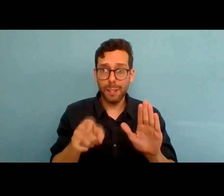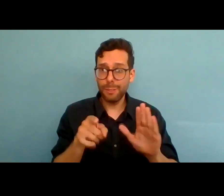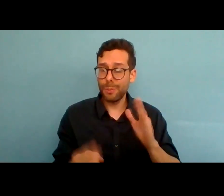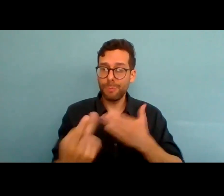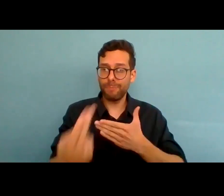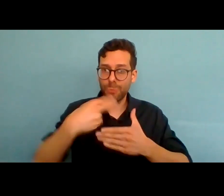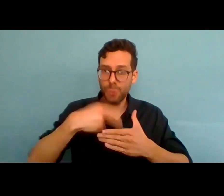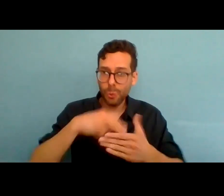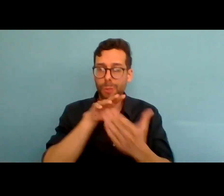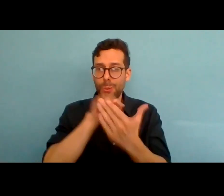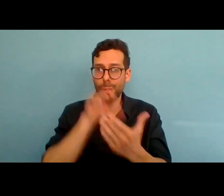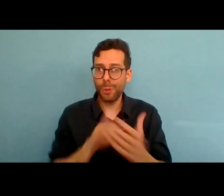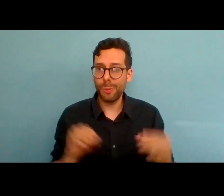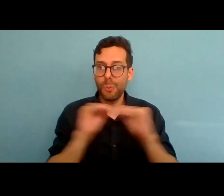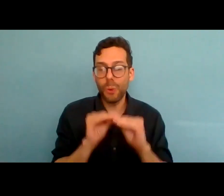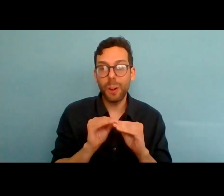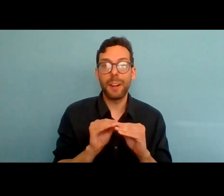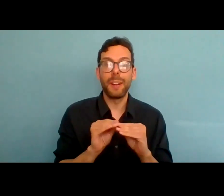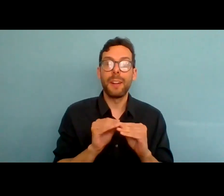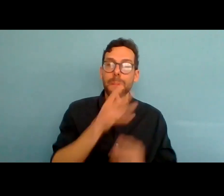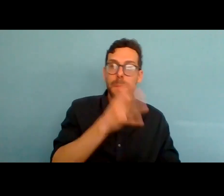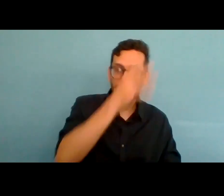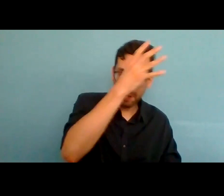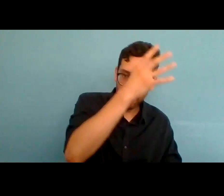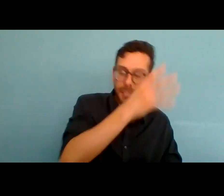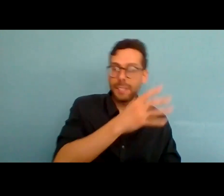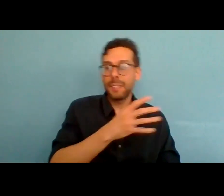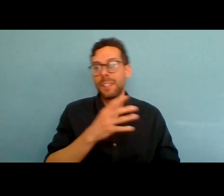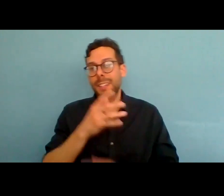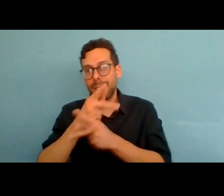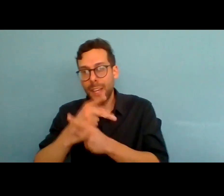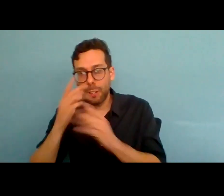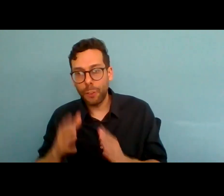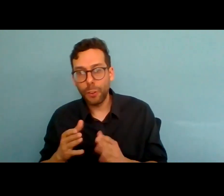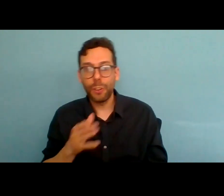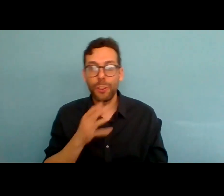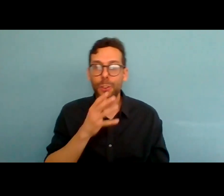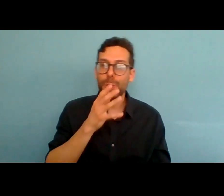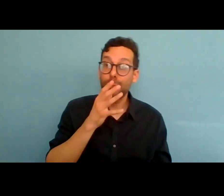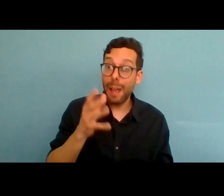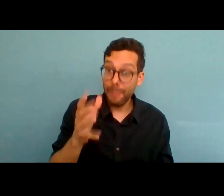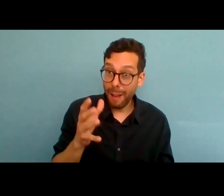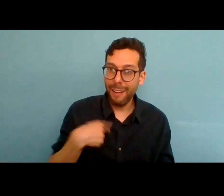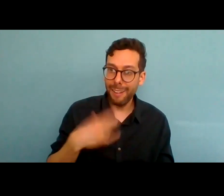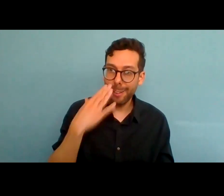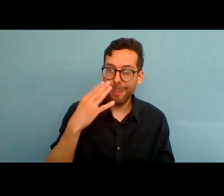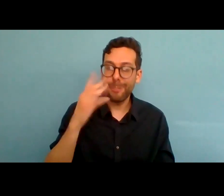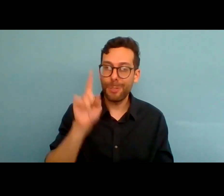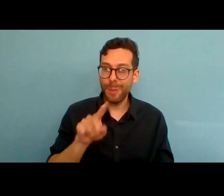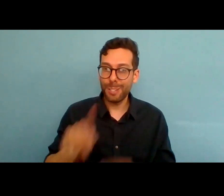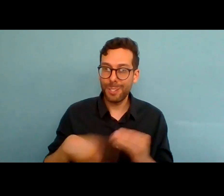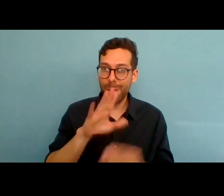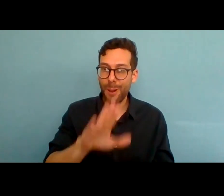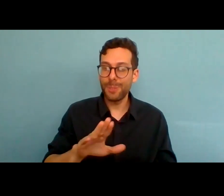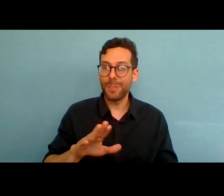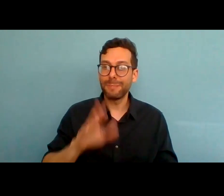because parent and caregiver and grandma support, as I know this is about your granddaughter, is really important. So I'm glad you're here, and I think that's really